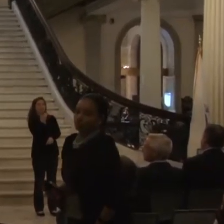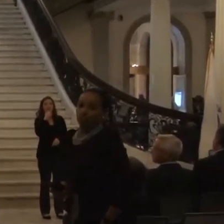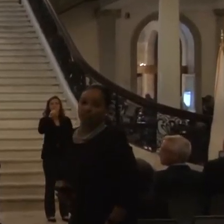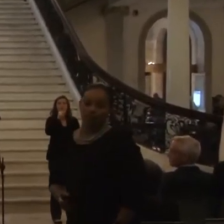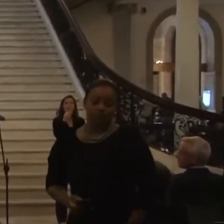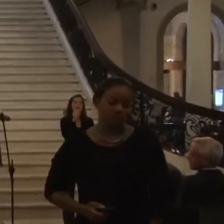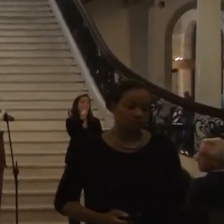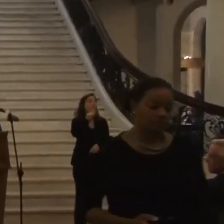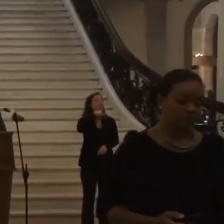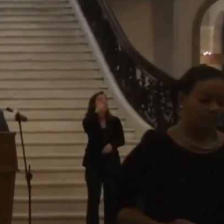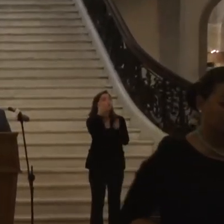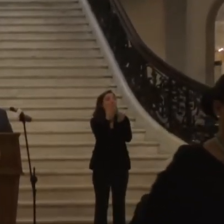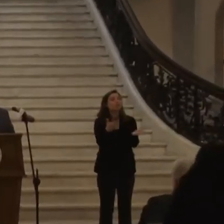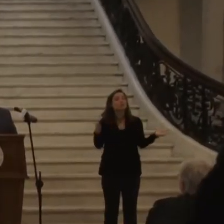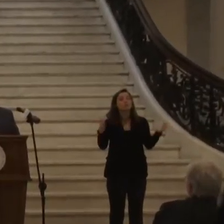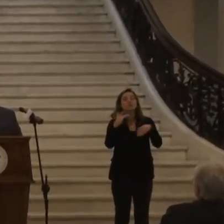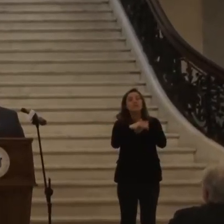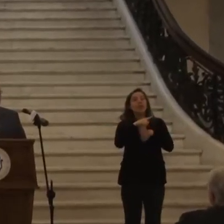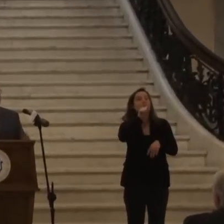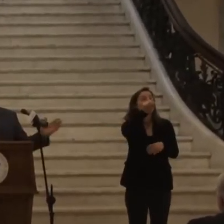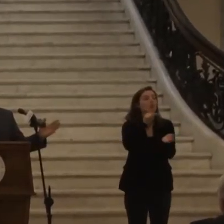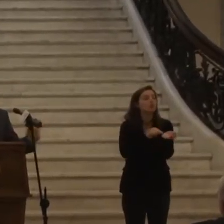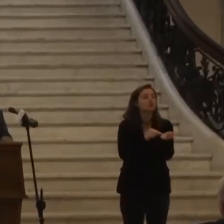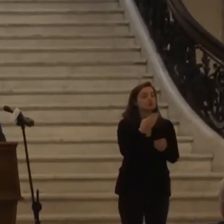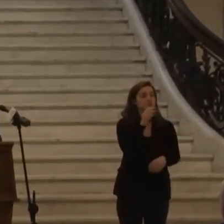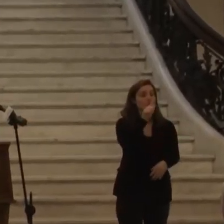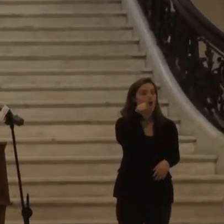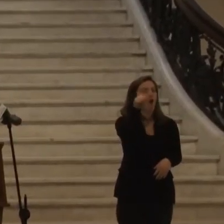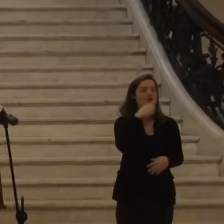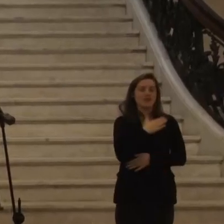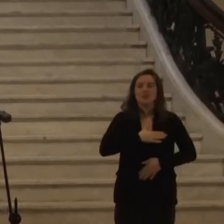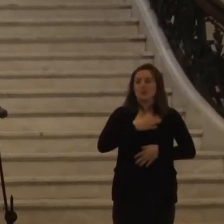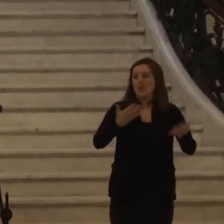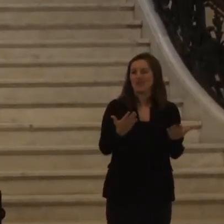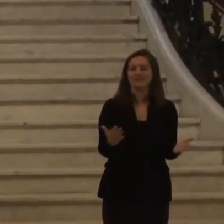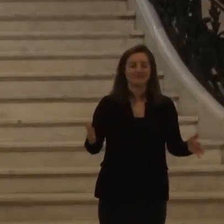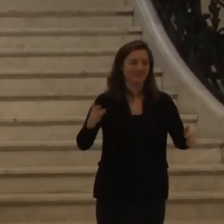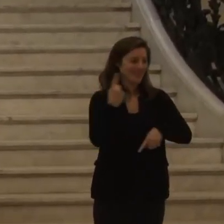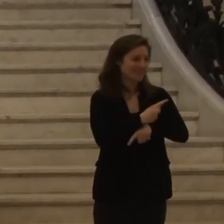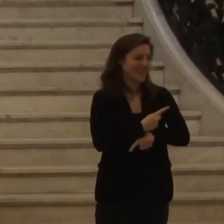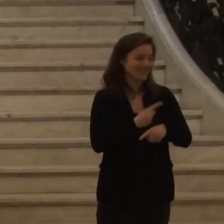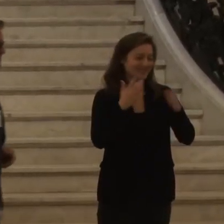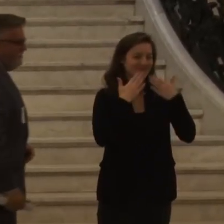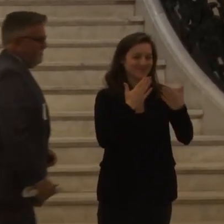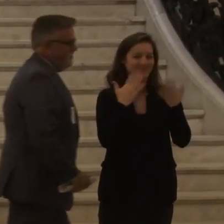all the other resources that were happening in the Nurses Hall. Enjoy the day, everybody. Thank you.